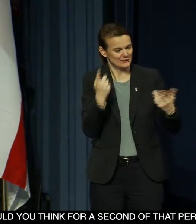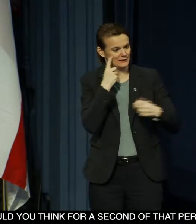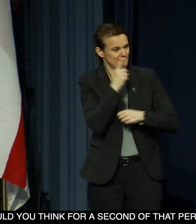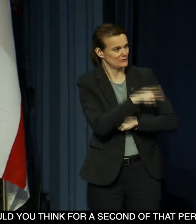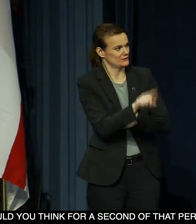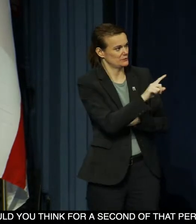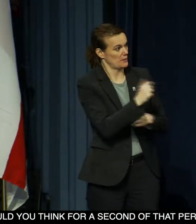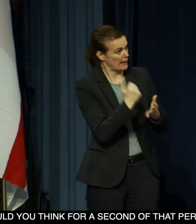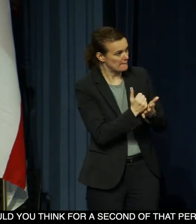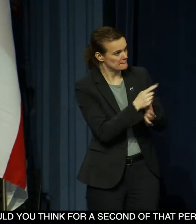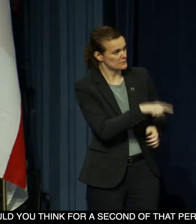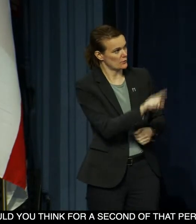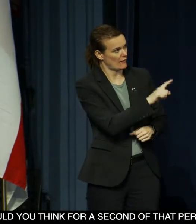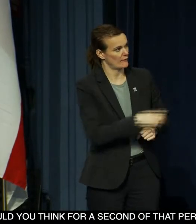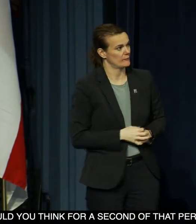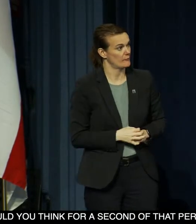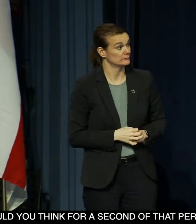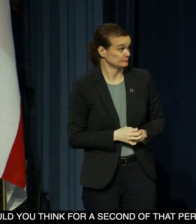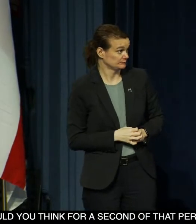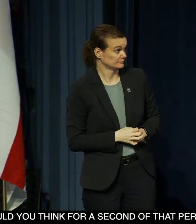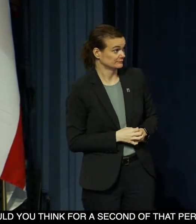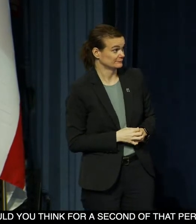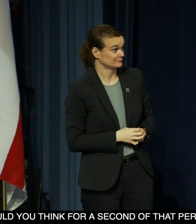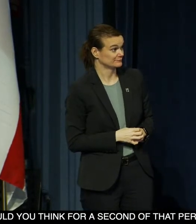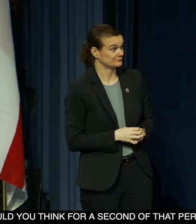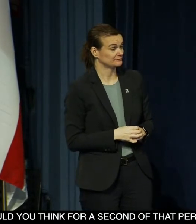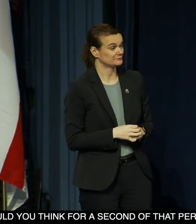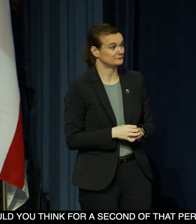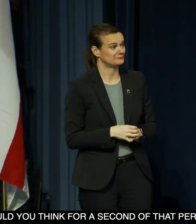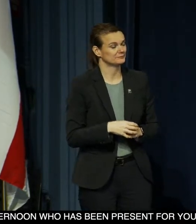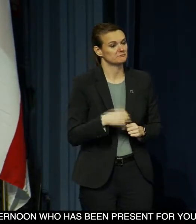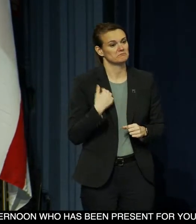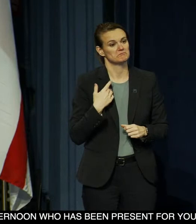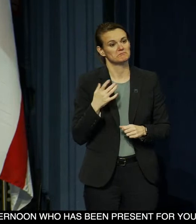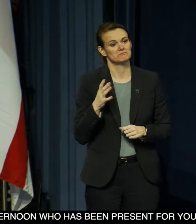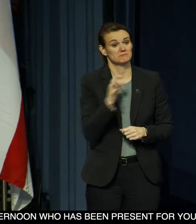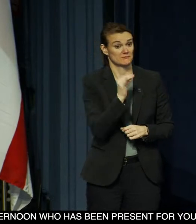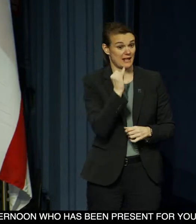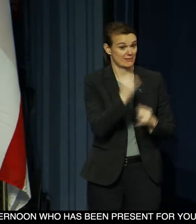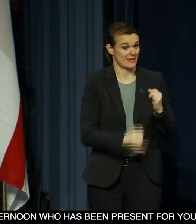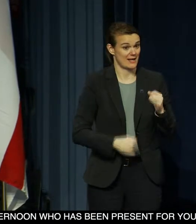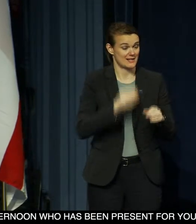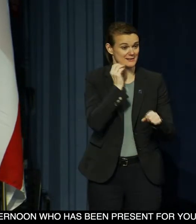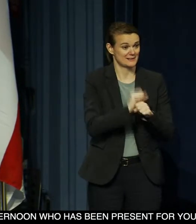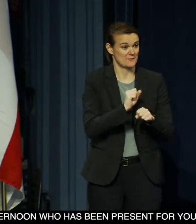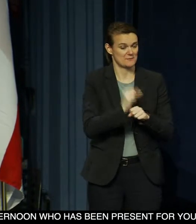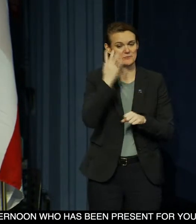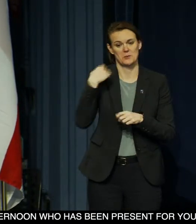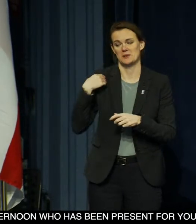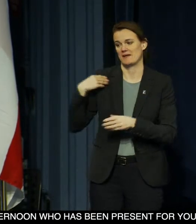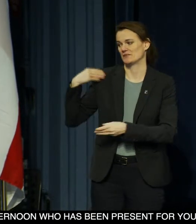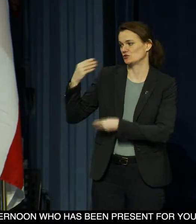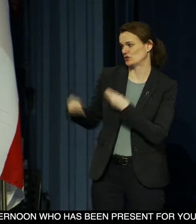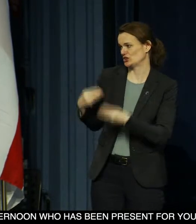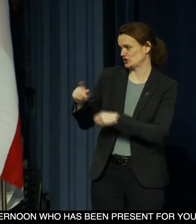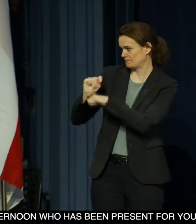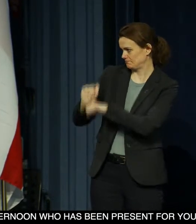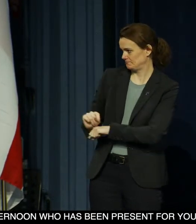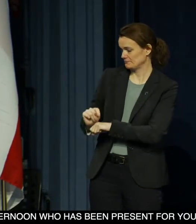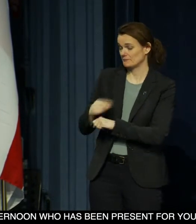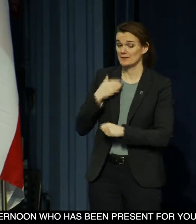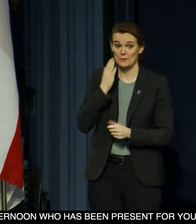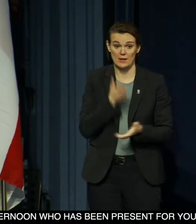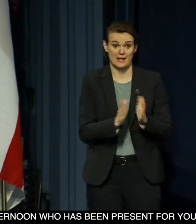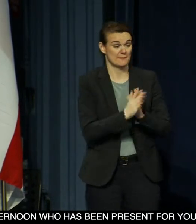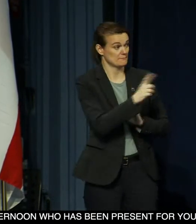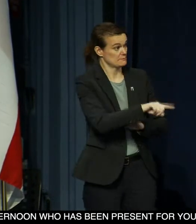studies? And I asked a graduating class to give them that assignment because here at NSCC we have a tradition where I asked a